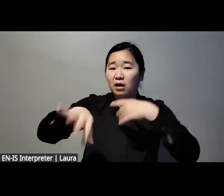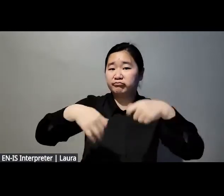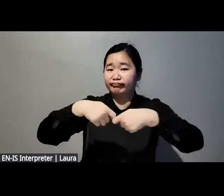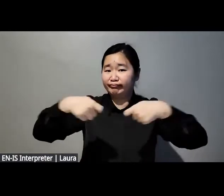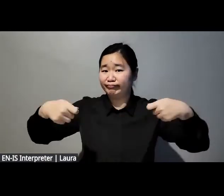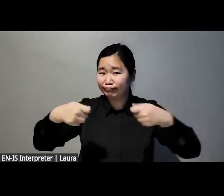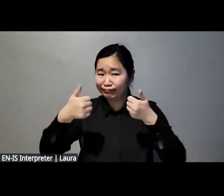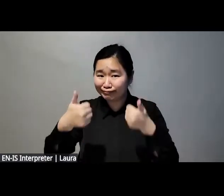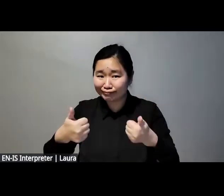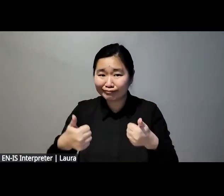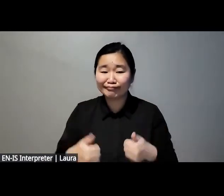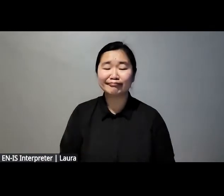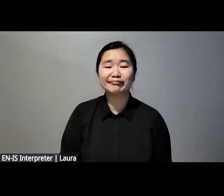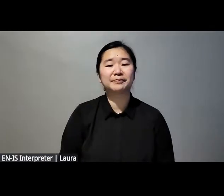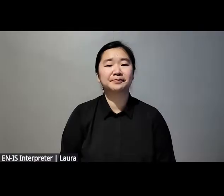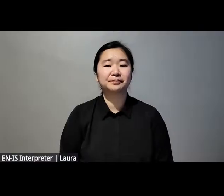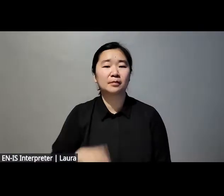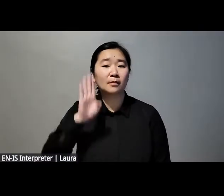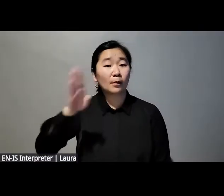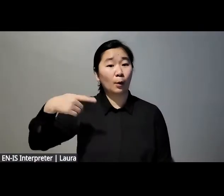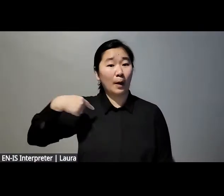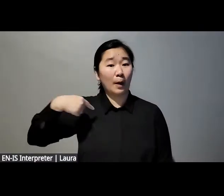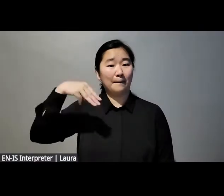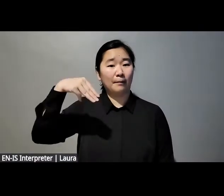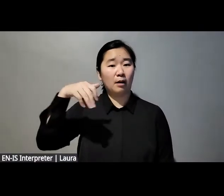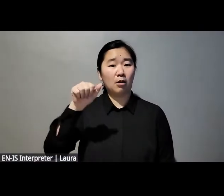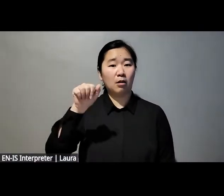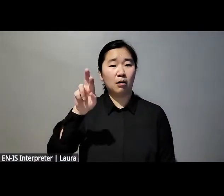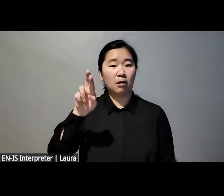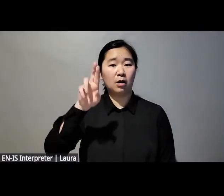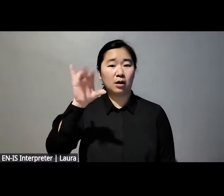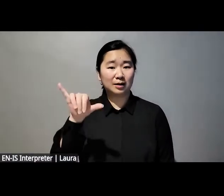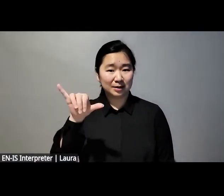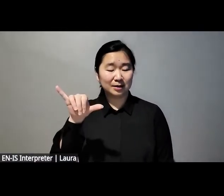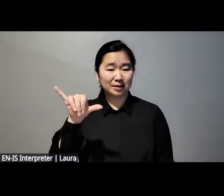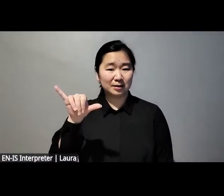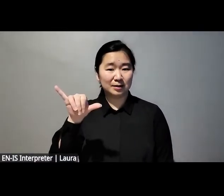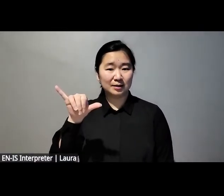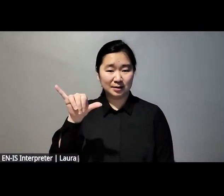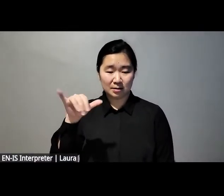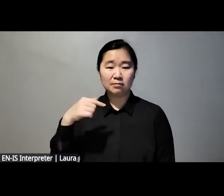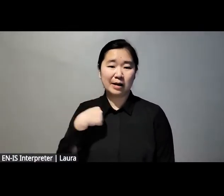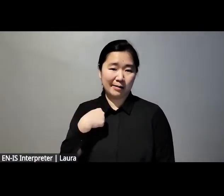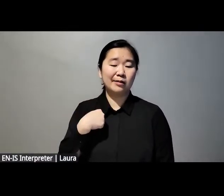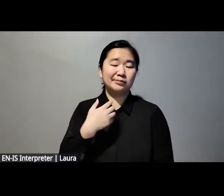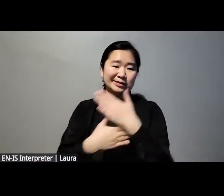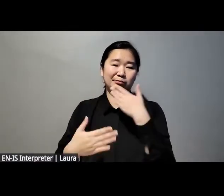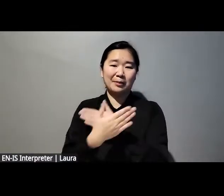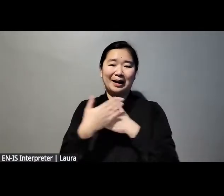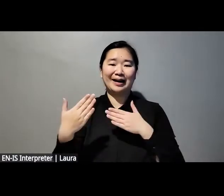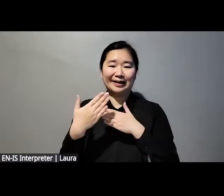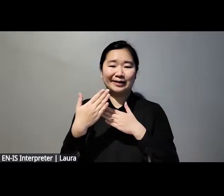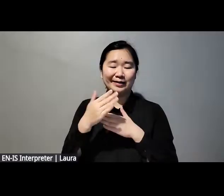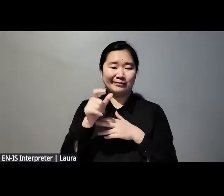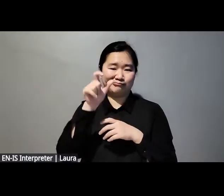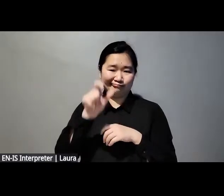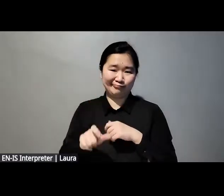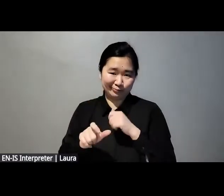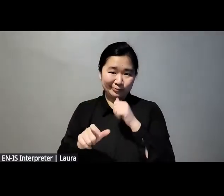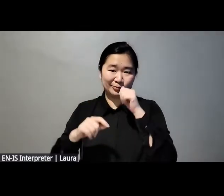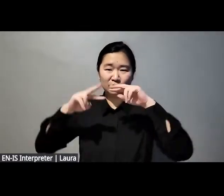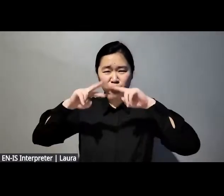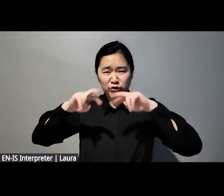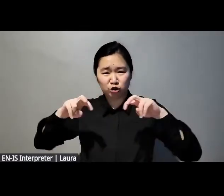SENSE are important, and so are Inclusion International, because of course parents can be OPDs